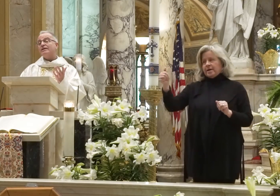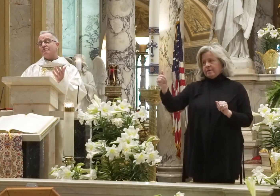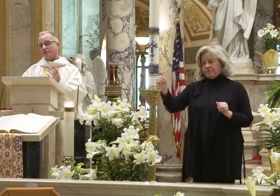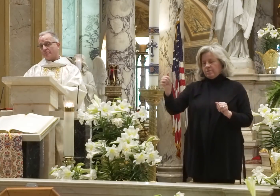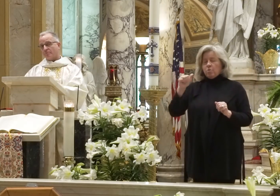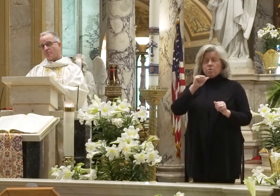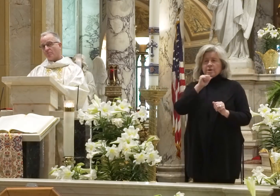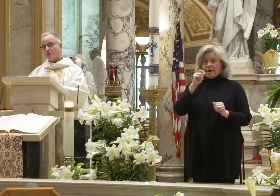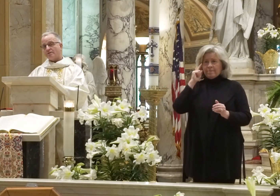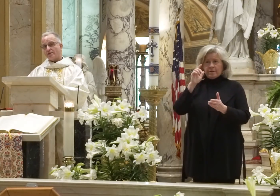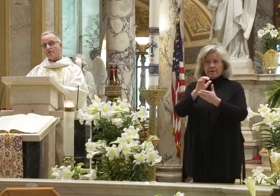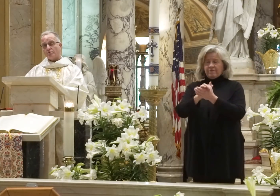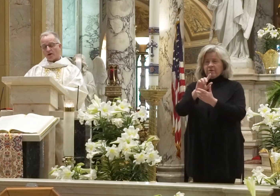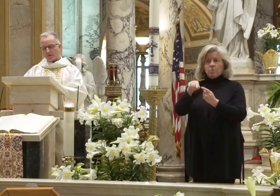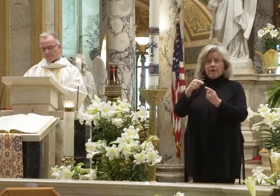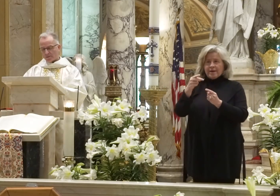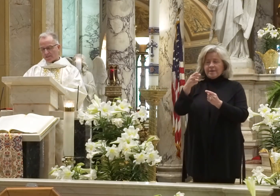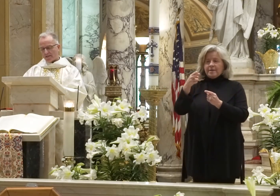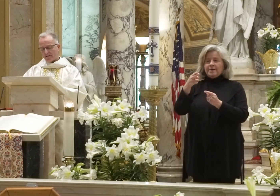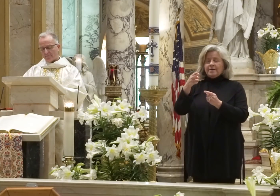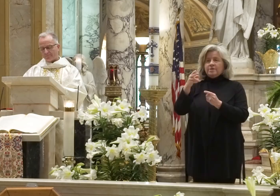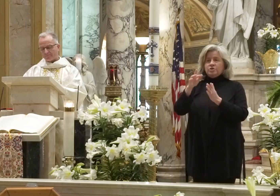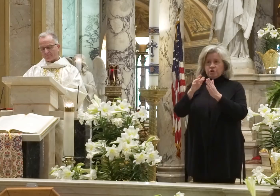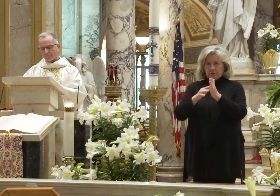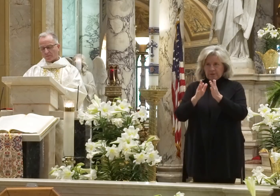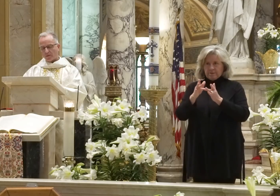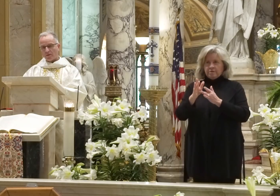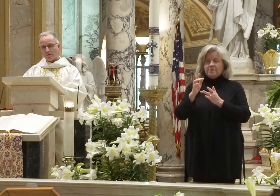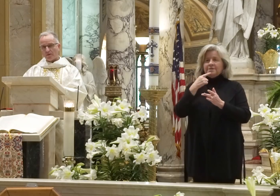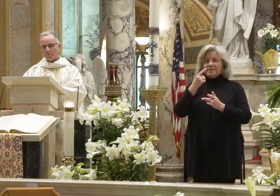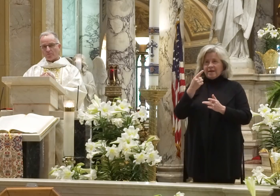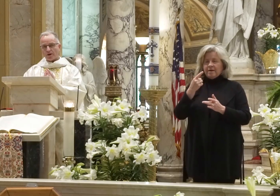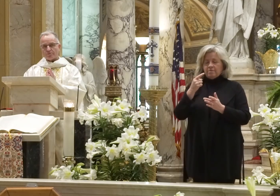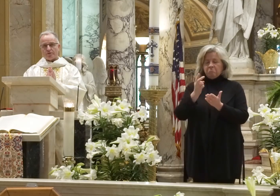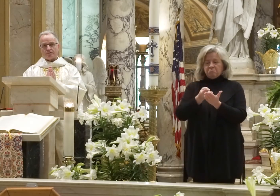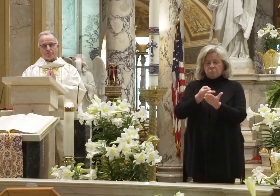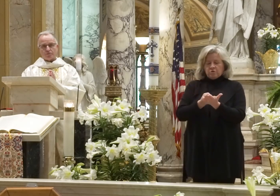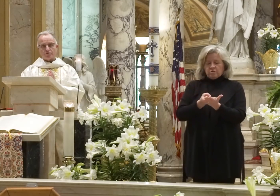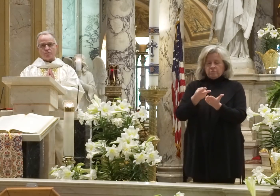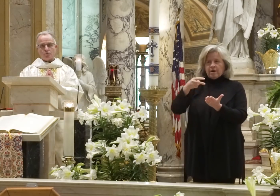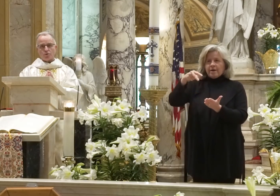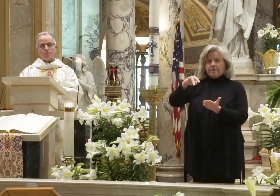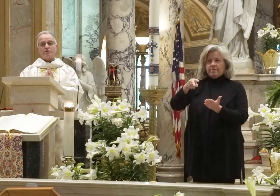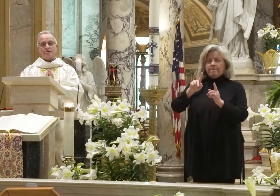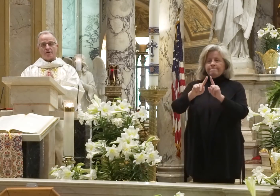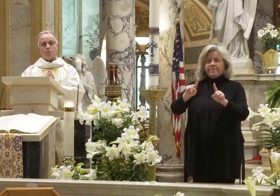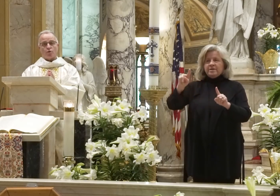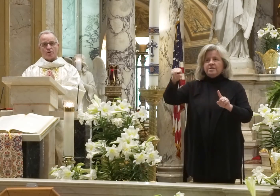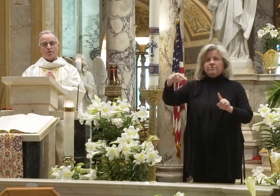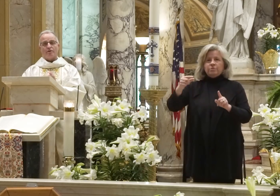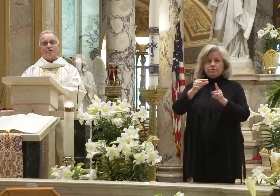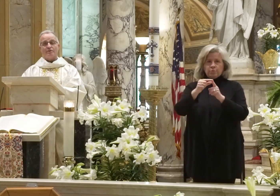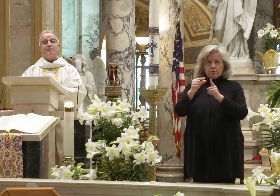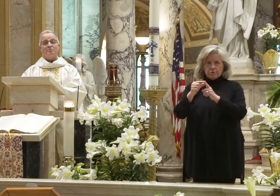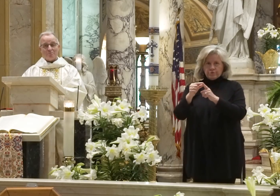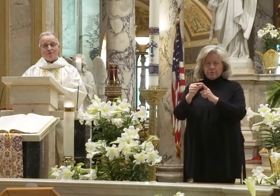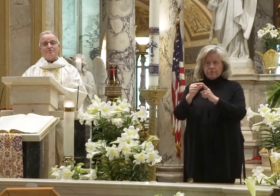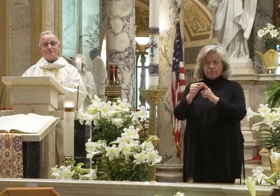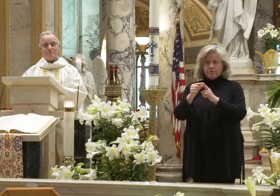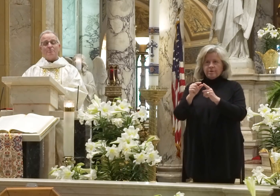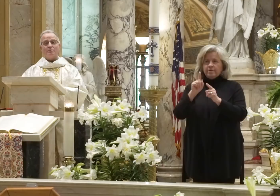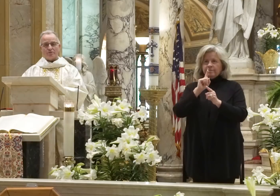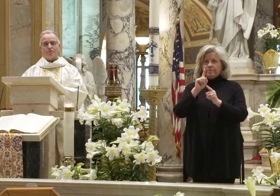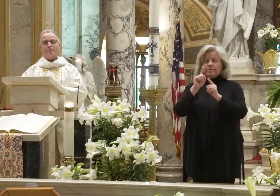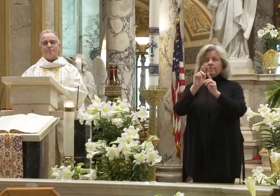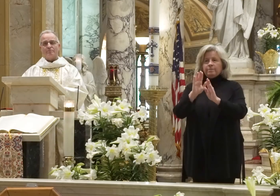not believing when he said he would rise from the dead. But rather, his first words to them were,